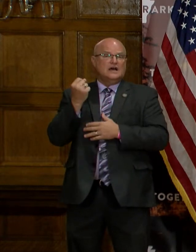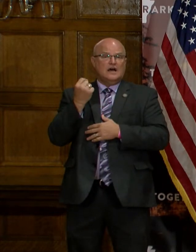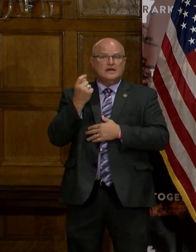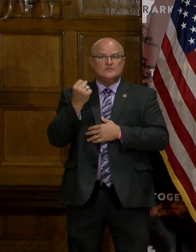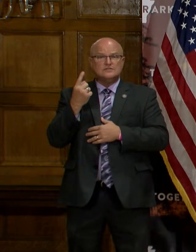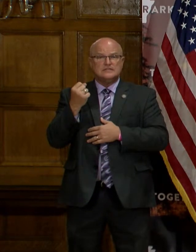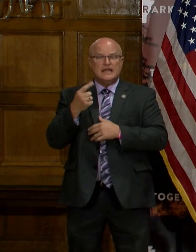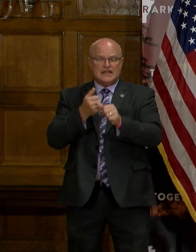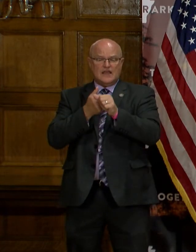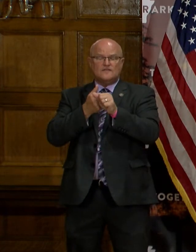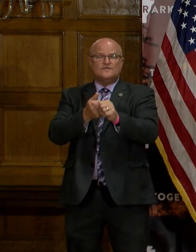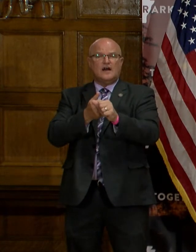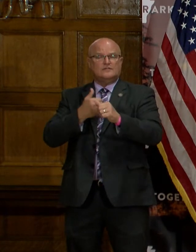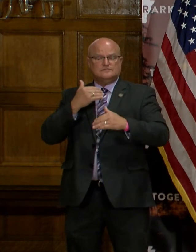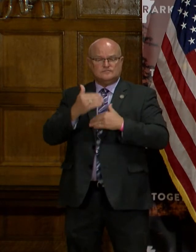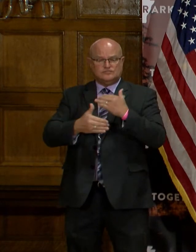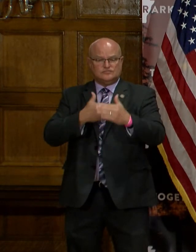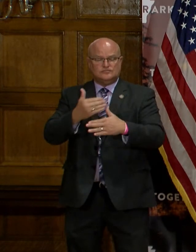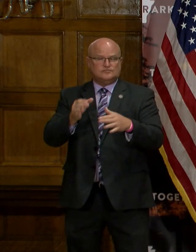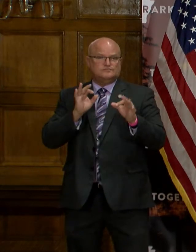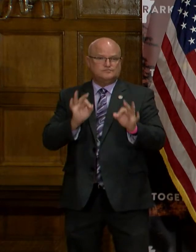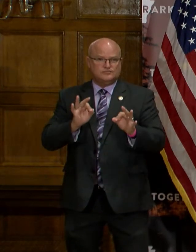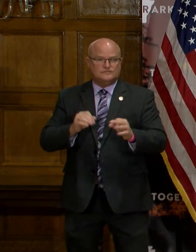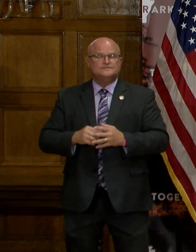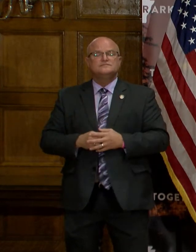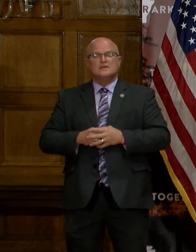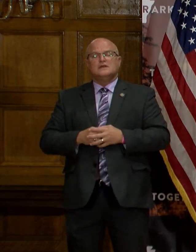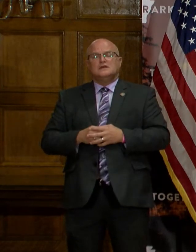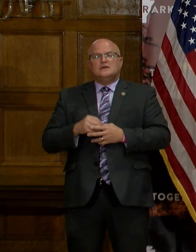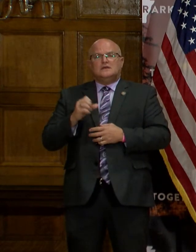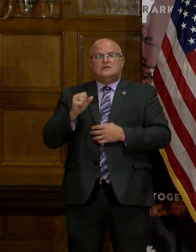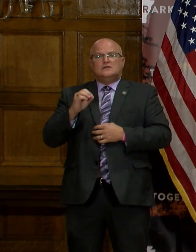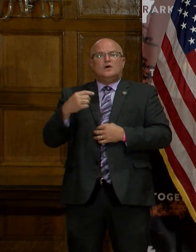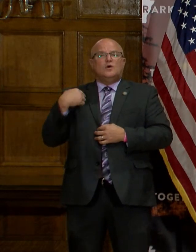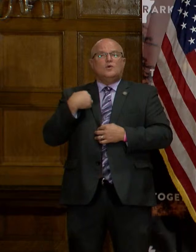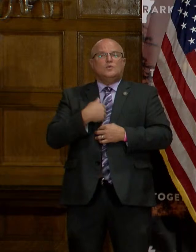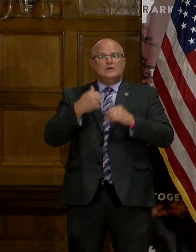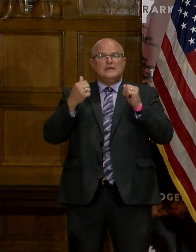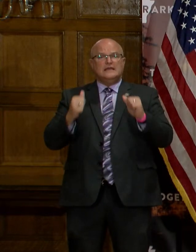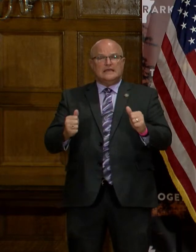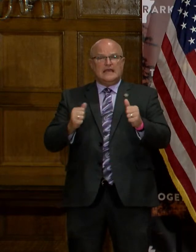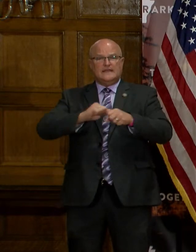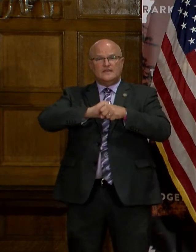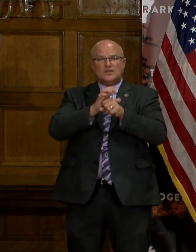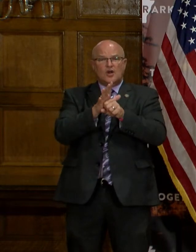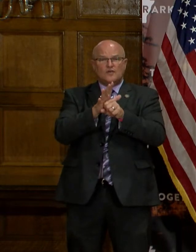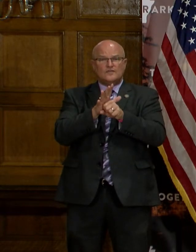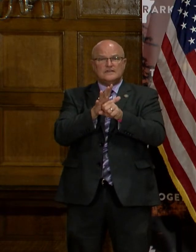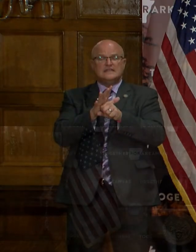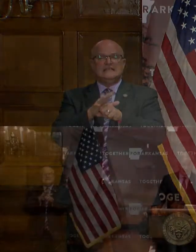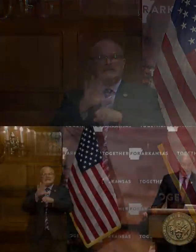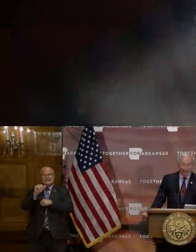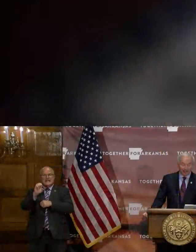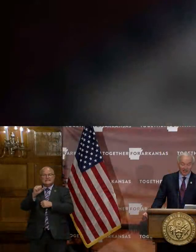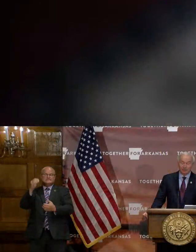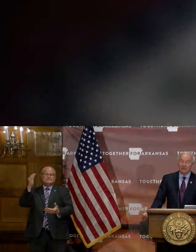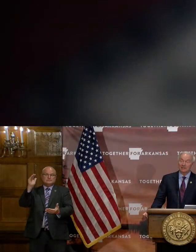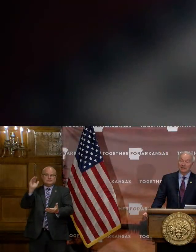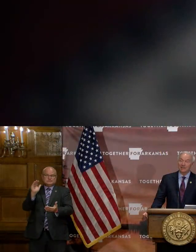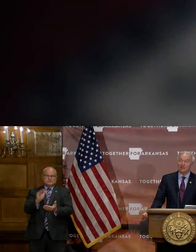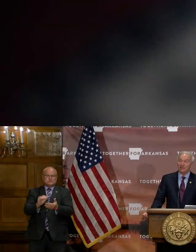it, and following through with it. And so we can reduce the COVID-19 cases